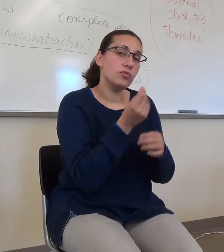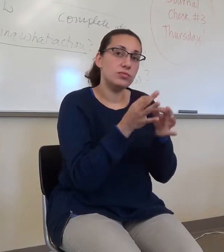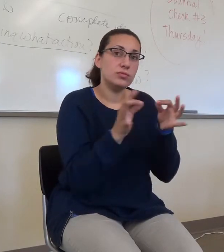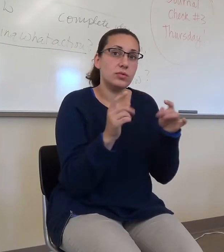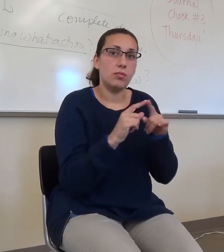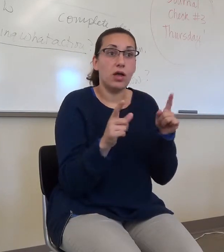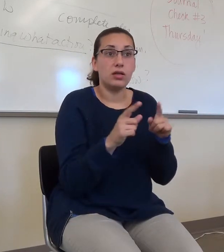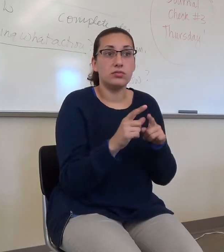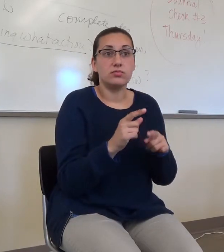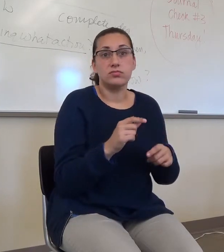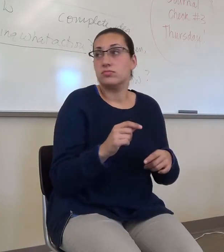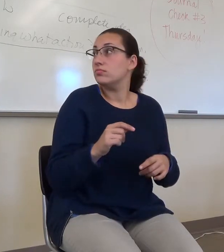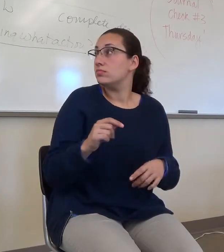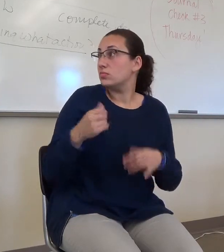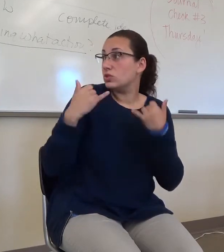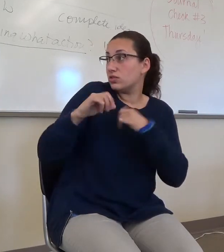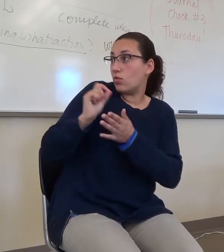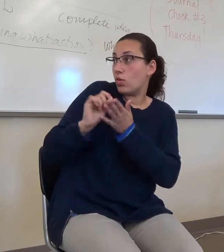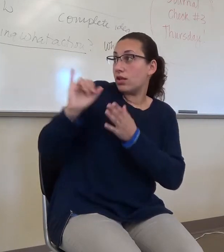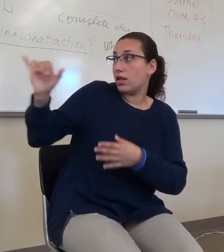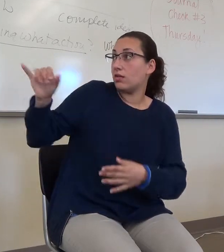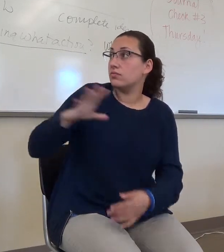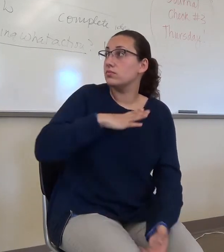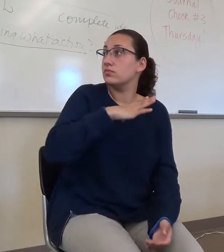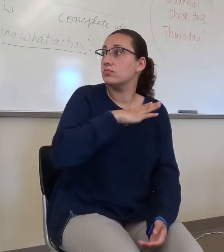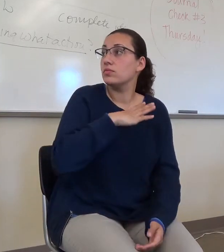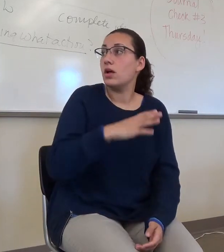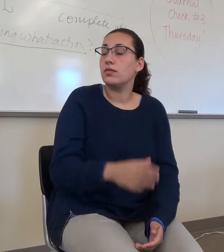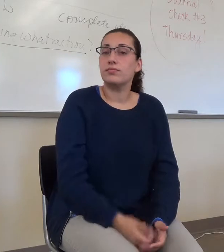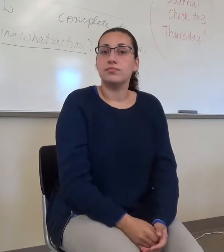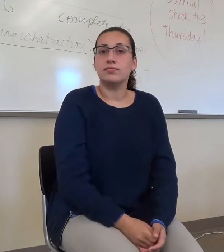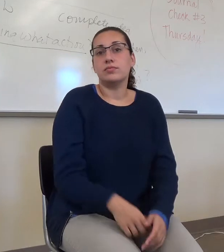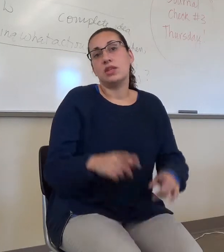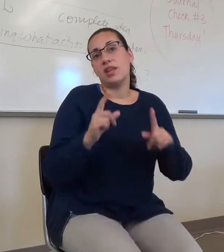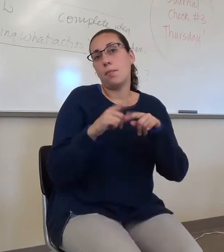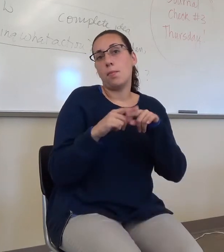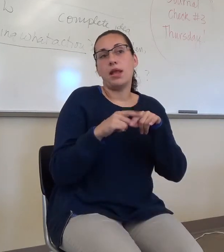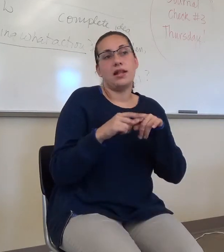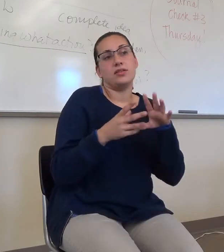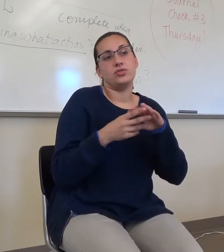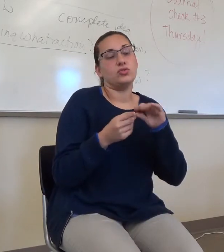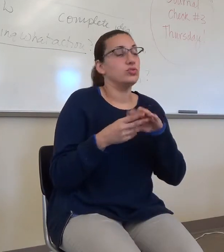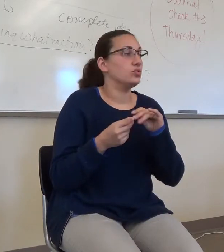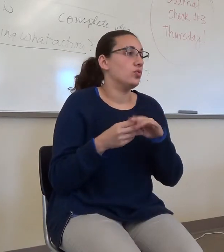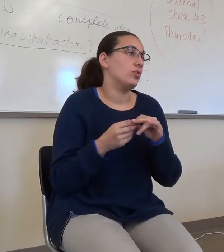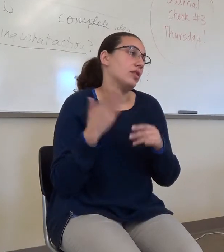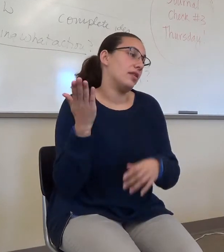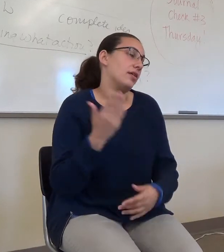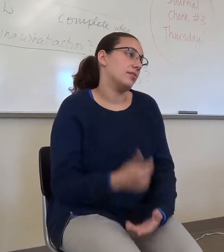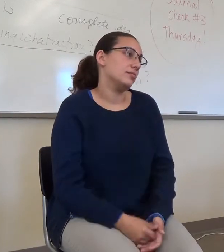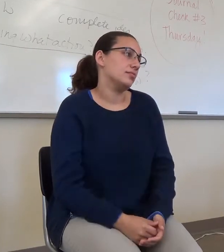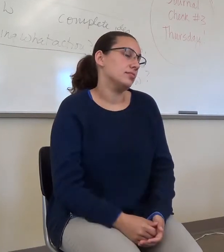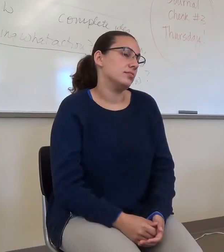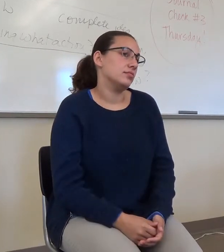can still do something like this in a summary, depending on the material. So what sentence comes the